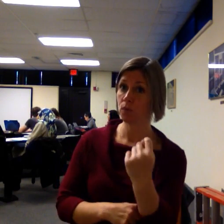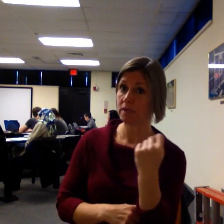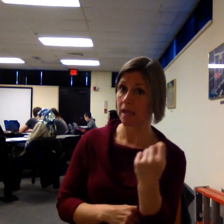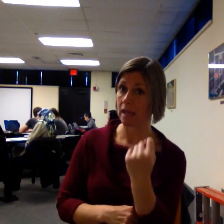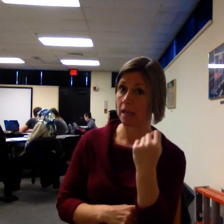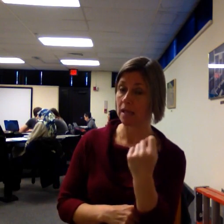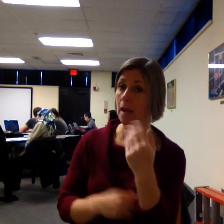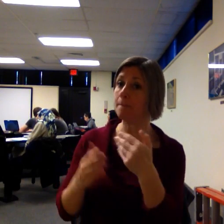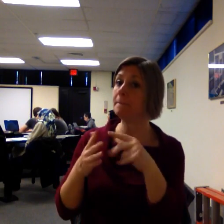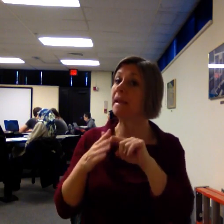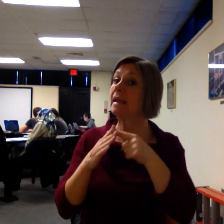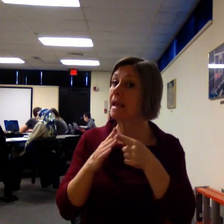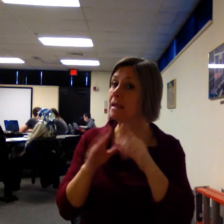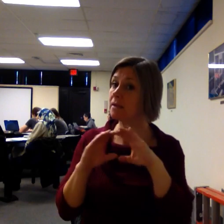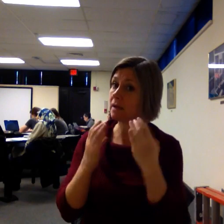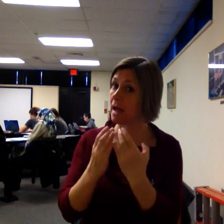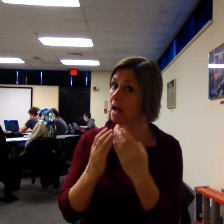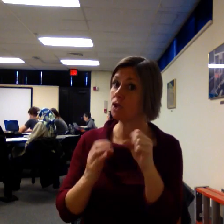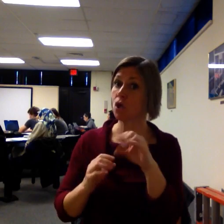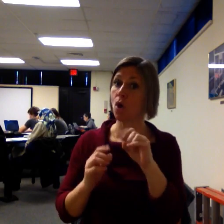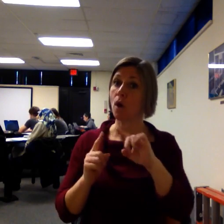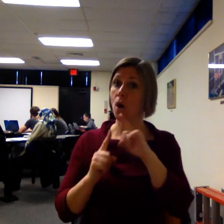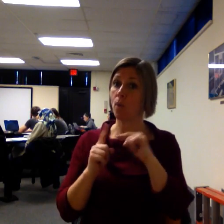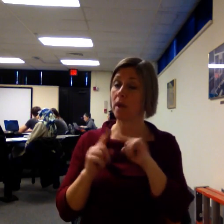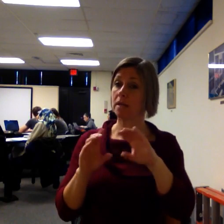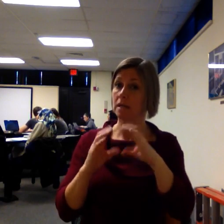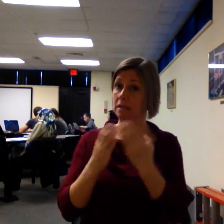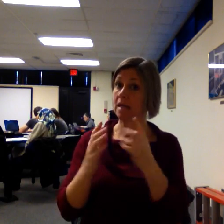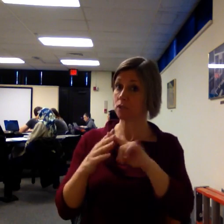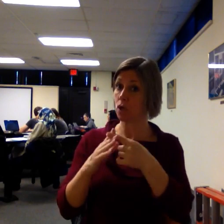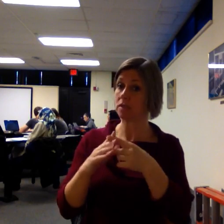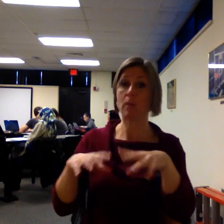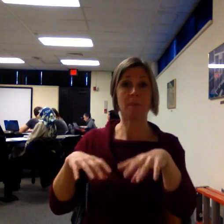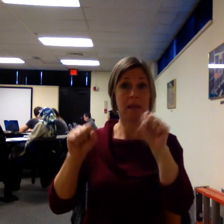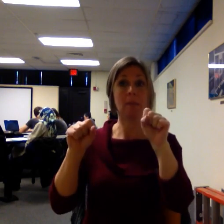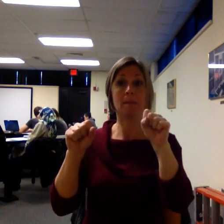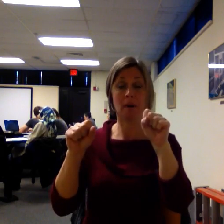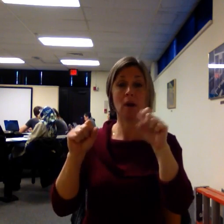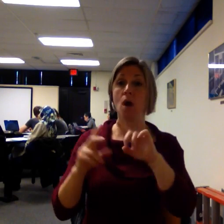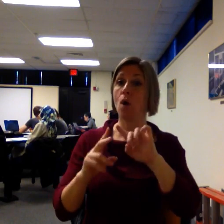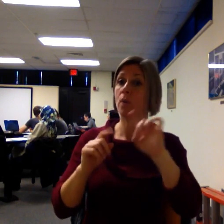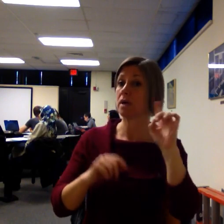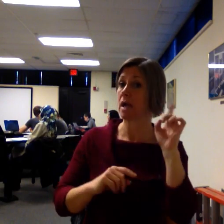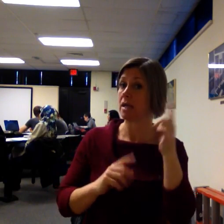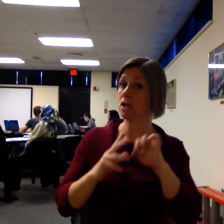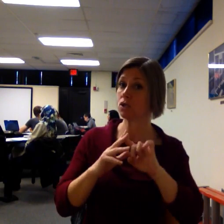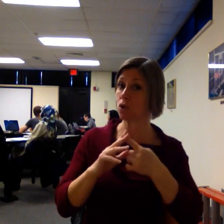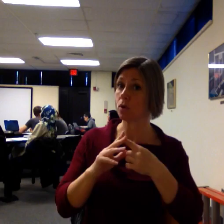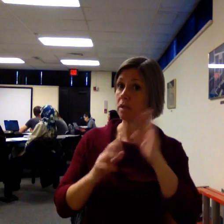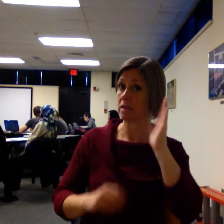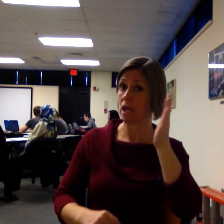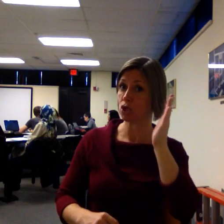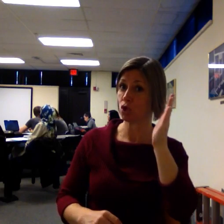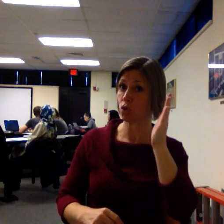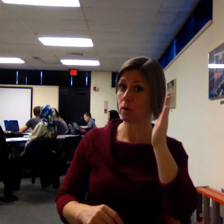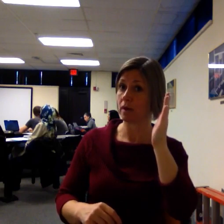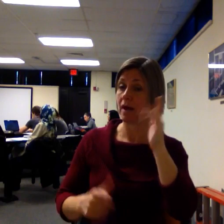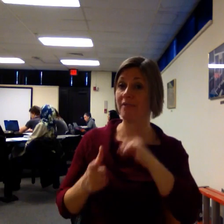say at the beginning of class, so like when class starts, I will pick them up. Once I start the lecture on Tuesday, they're late. So you need to